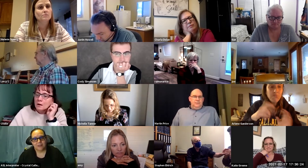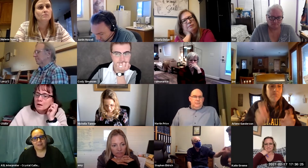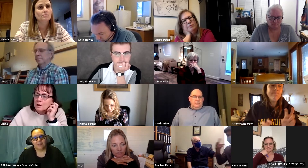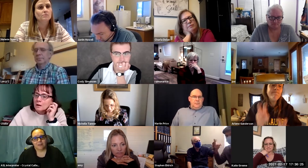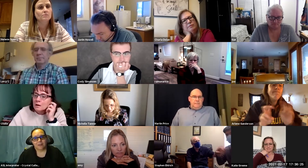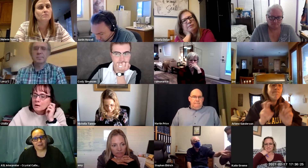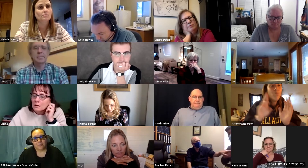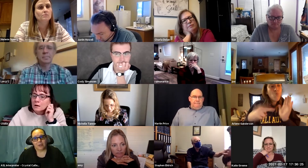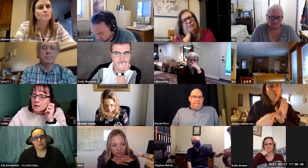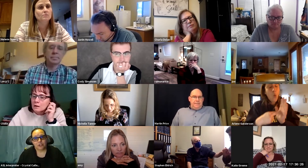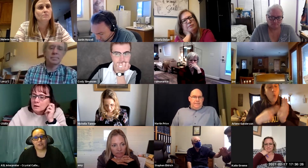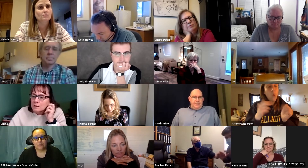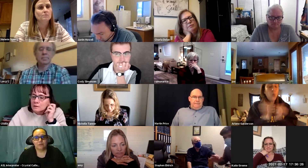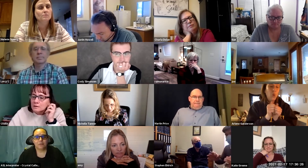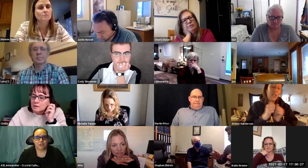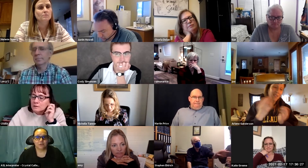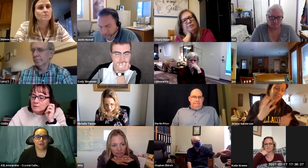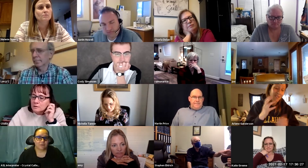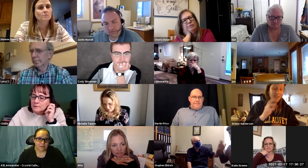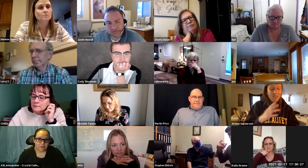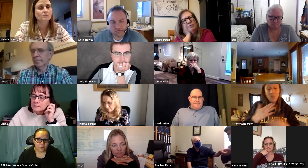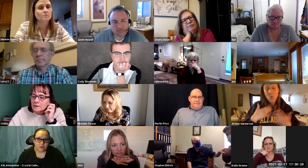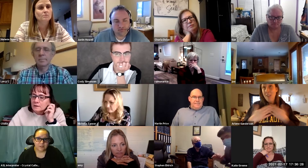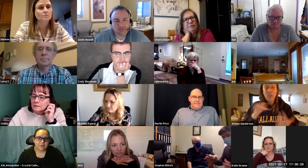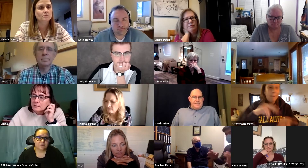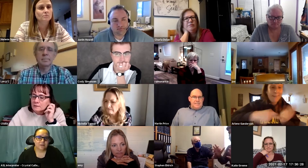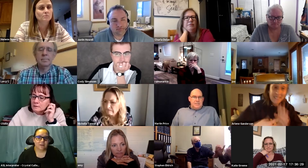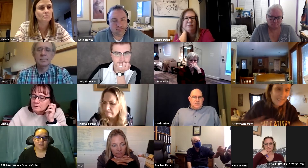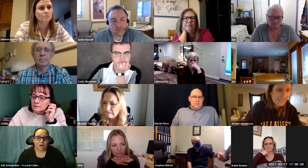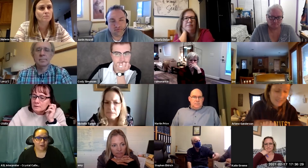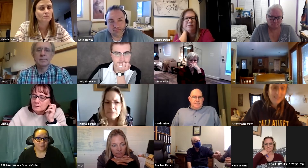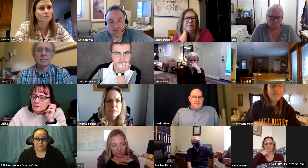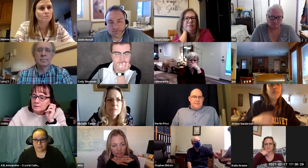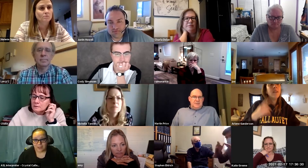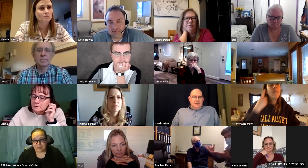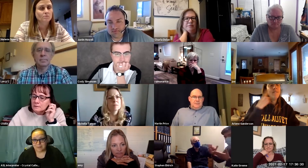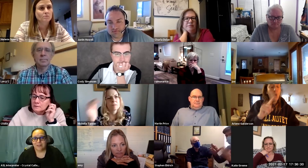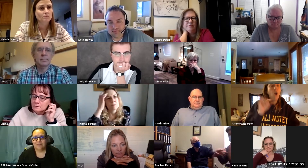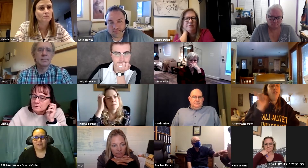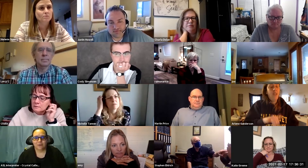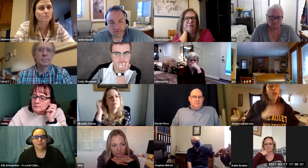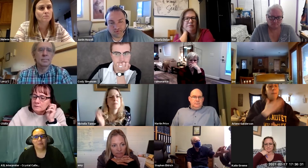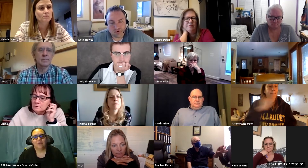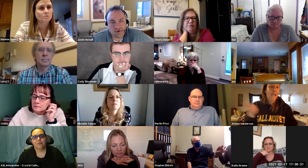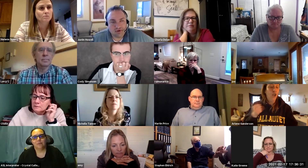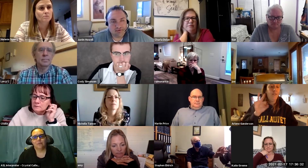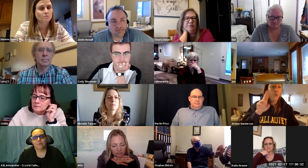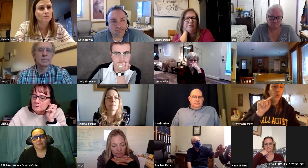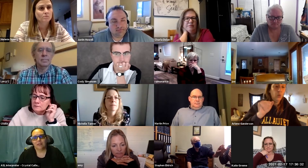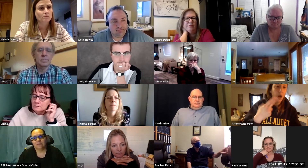hopefully, my pushing you to advance roles, whatever that may mean for you,